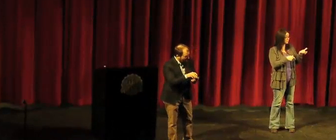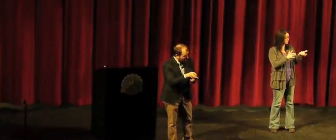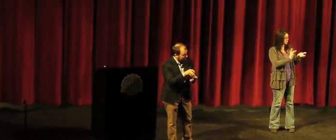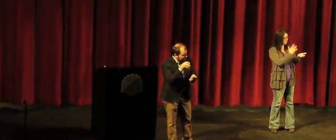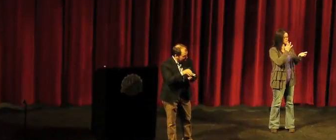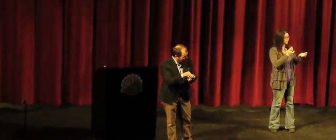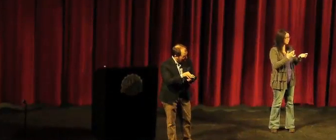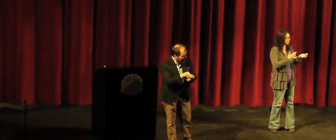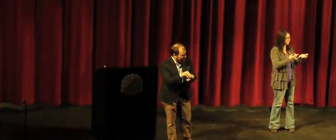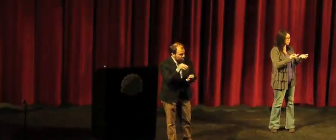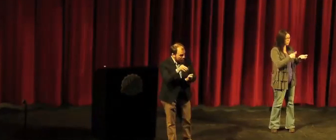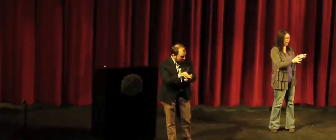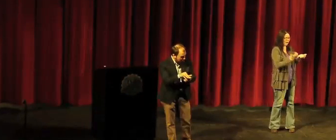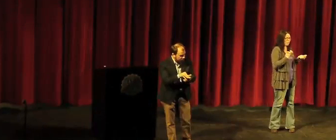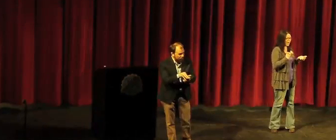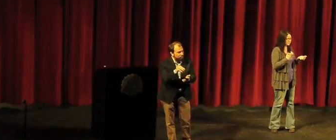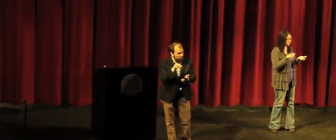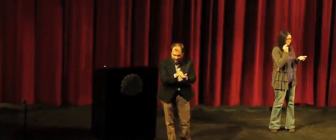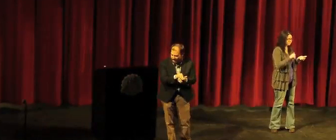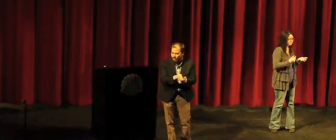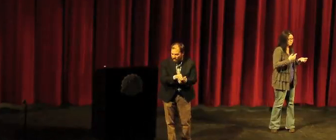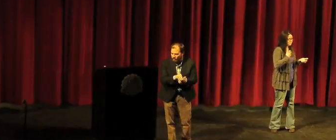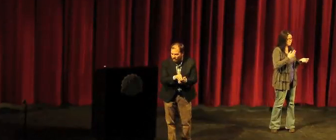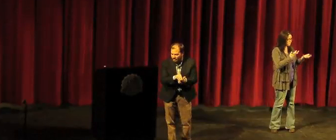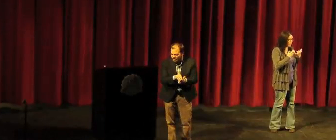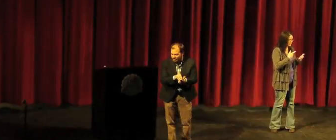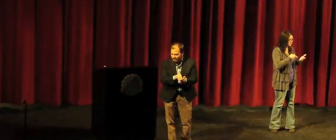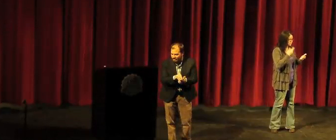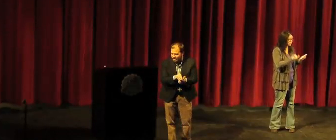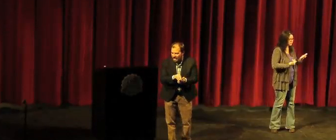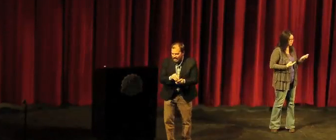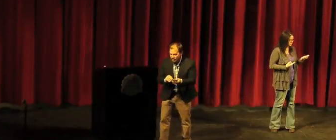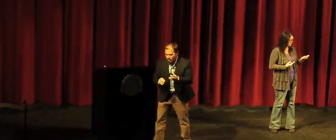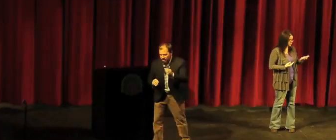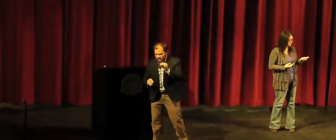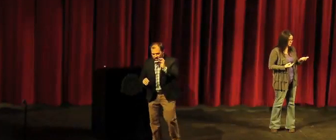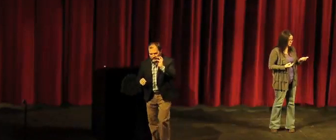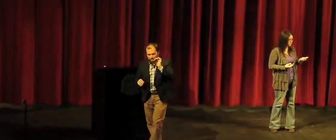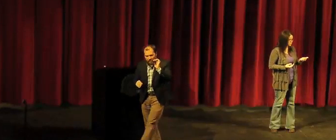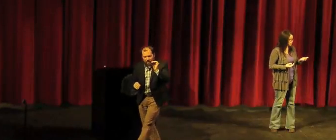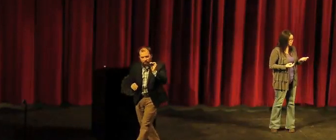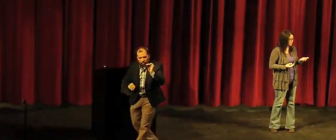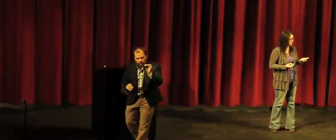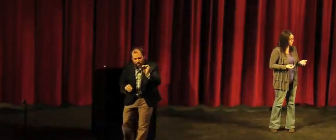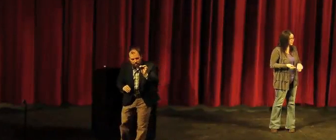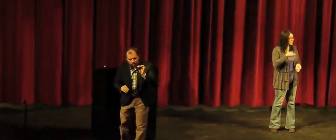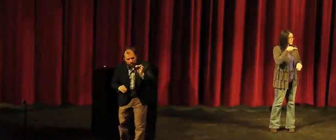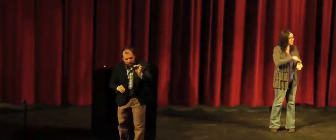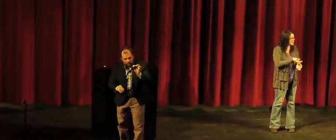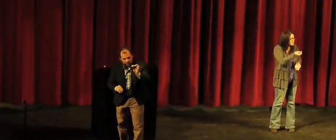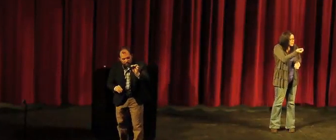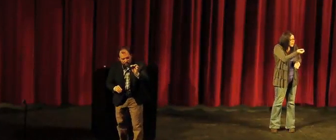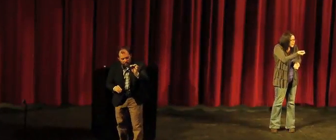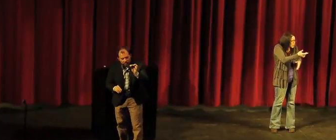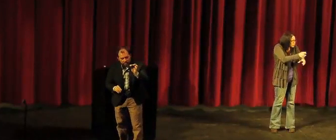I want in my hands on my terms whenever I want it. And so this micro